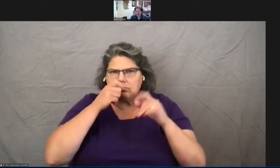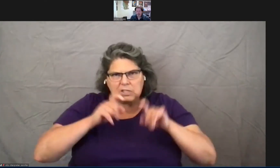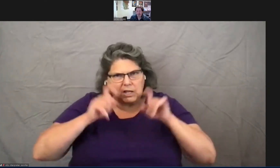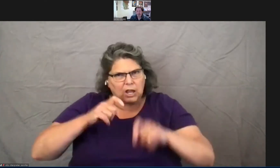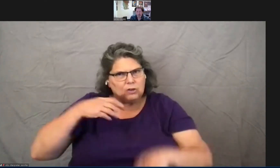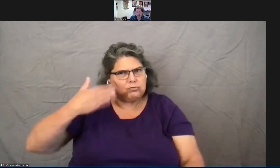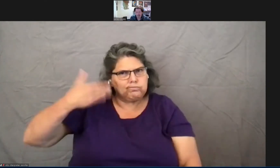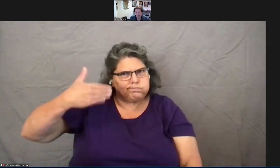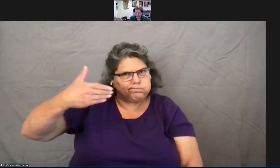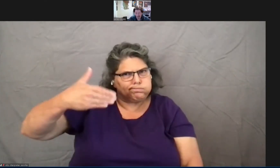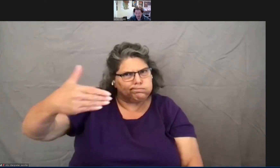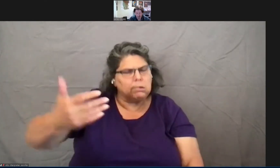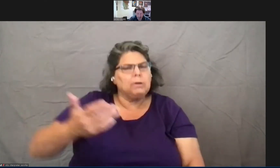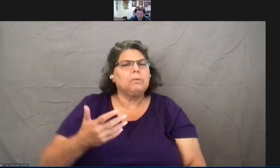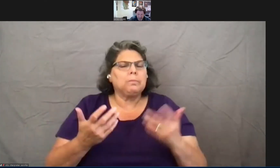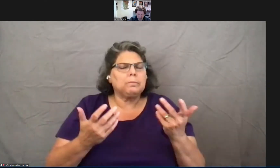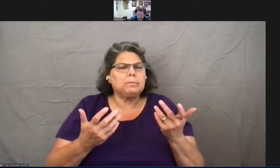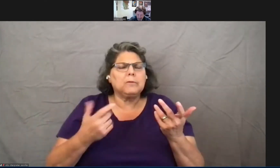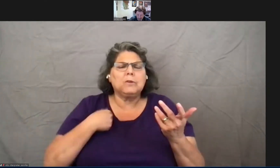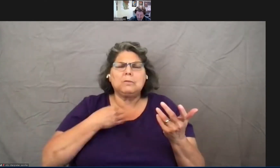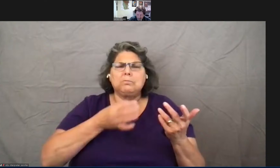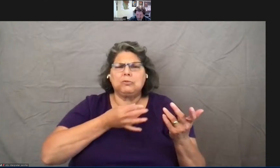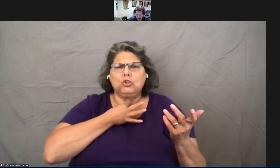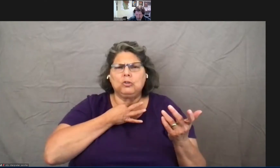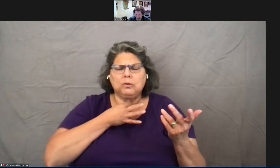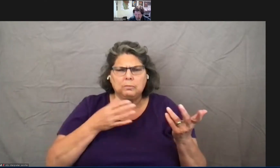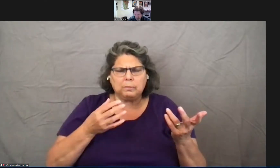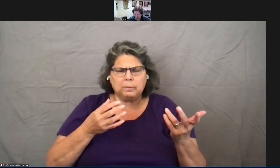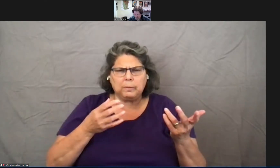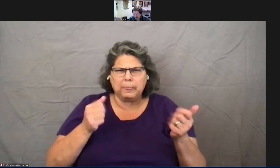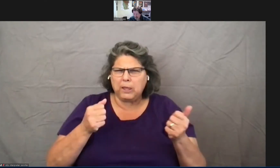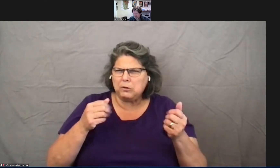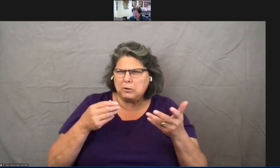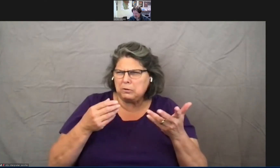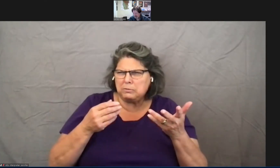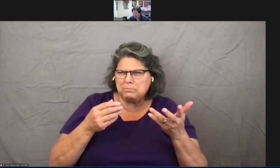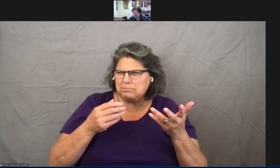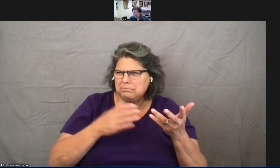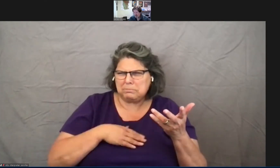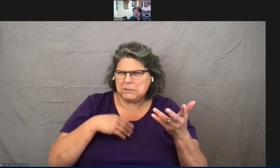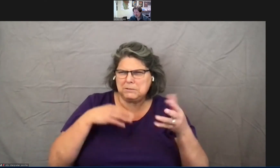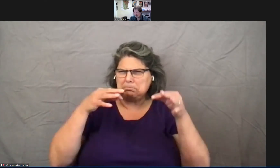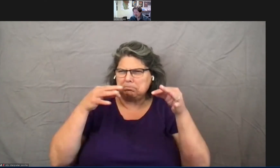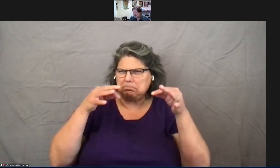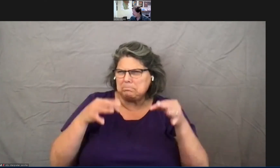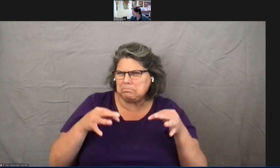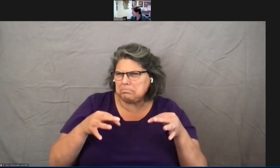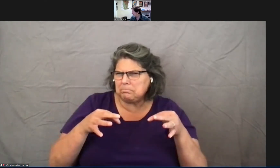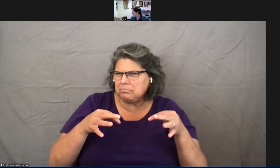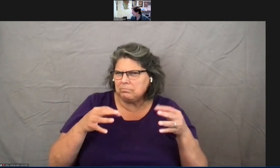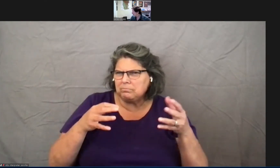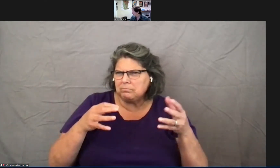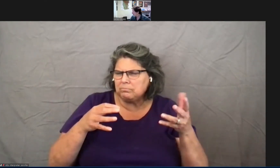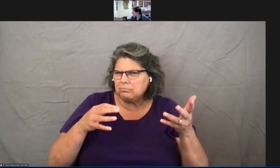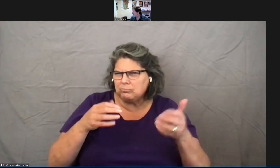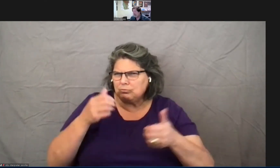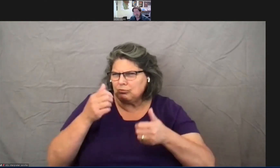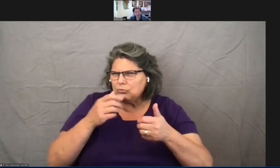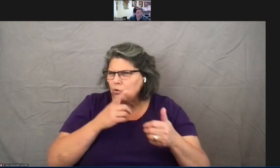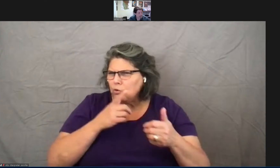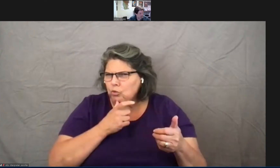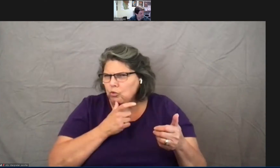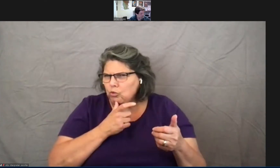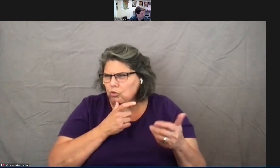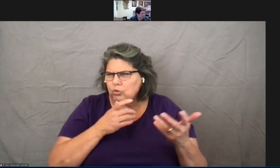was wondering if you could sort of just give a run through of each of those different groups